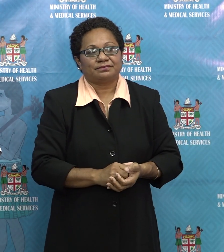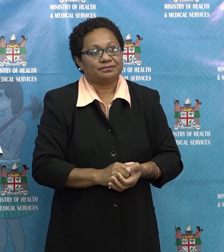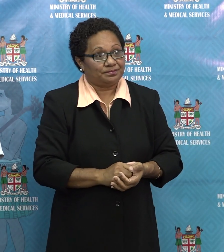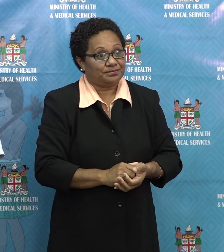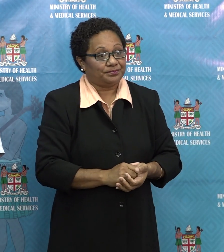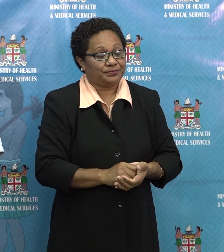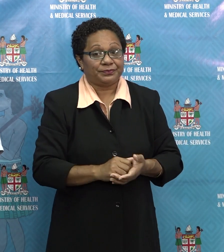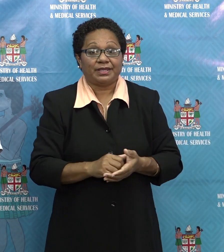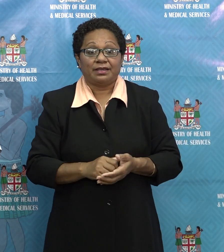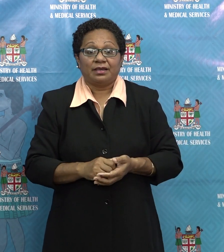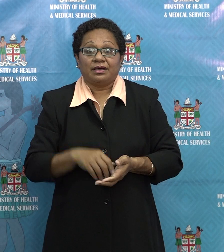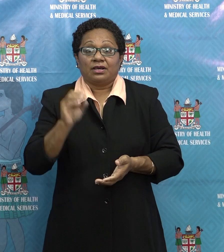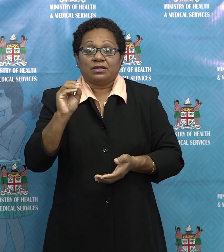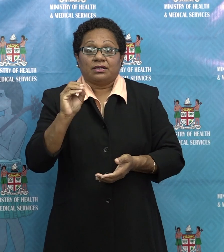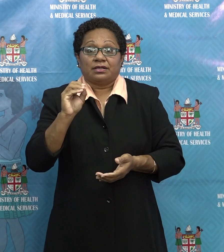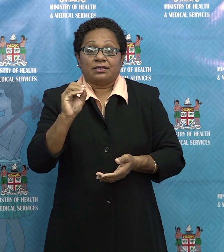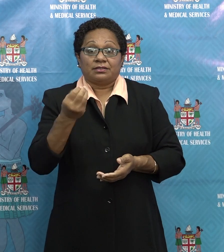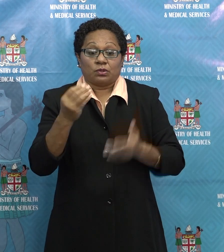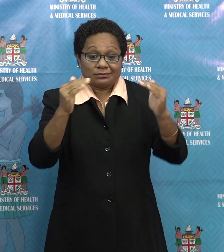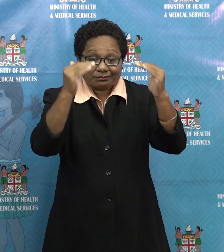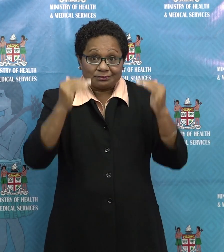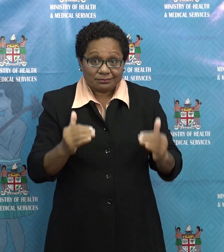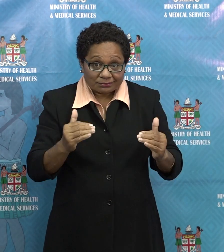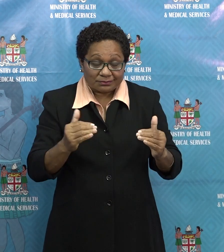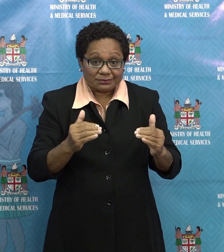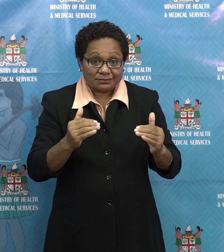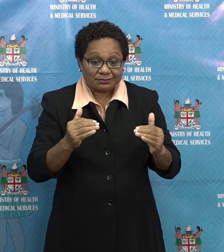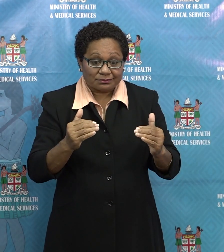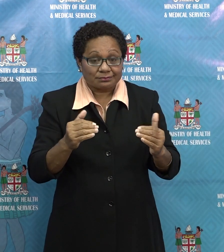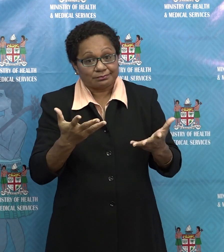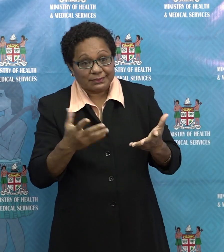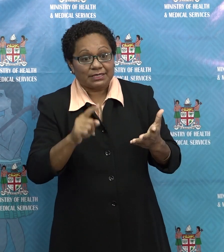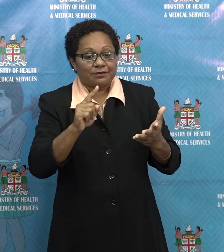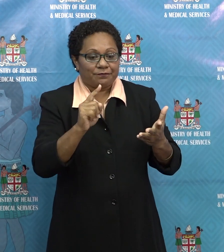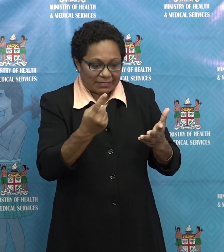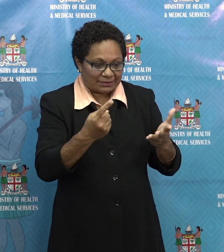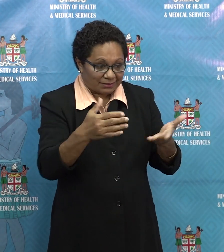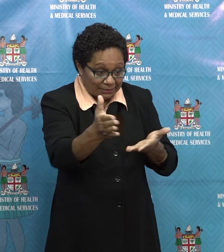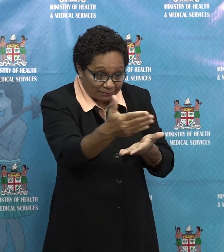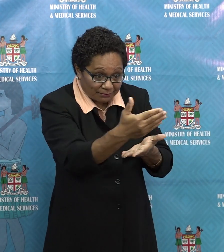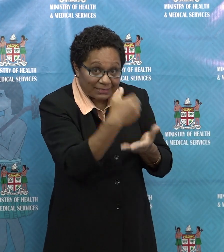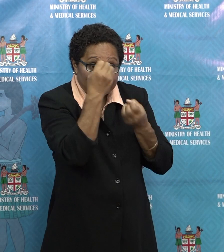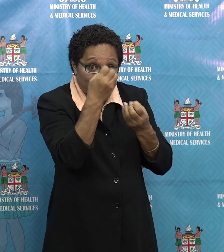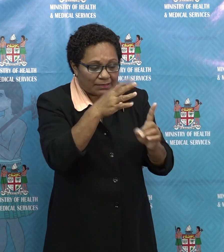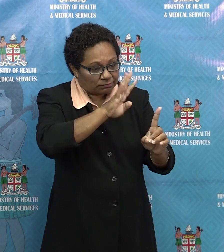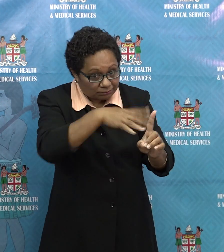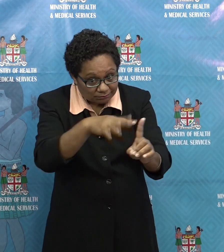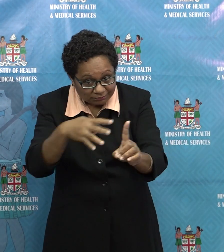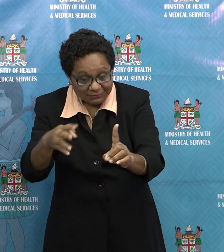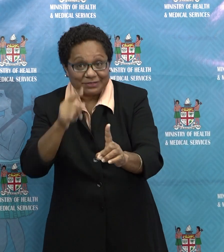Our next steps are being informed by the best available science. They are taken based on the data that we gather from contact tracing and